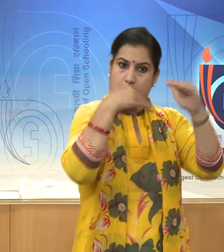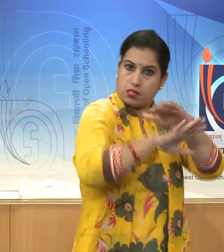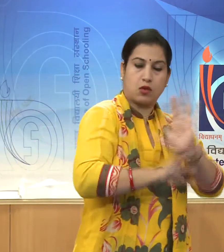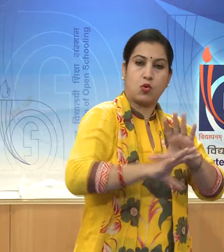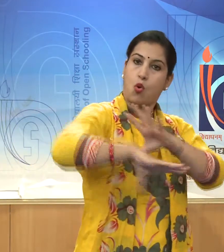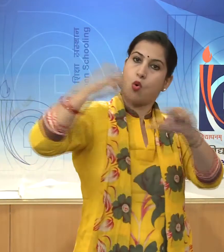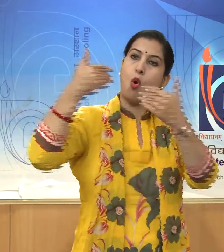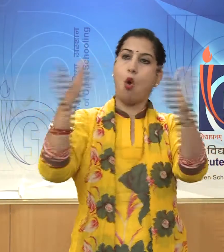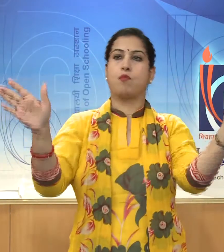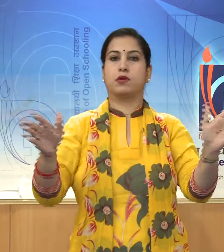in open air,